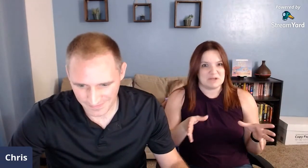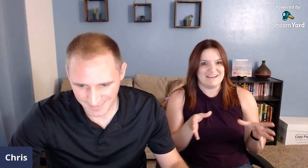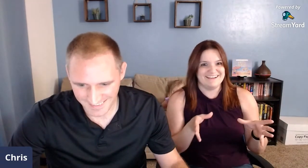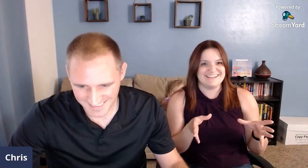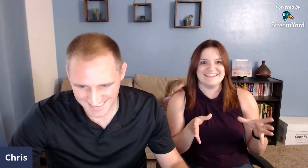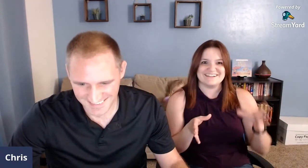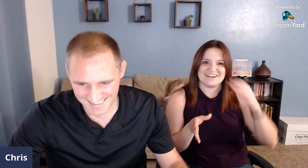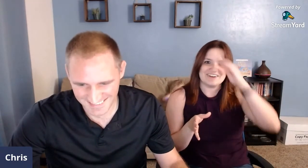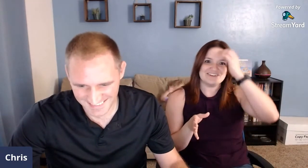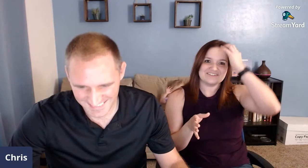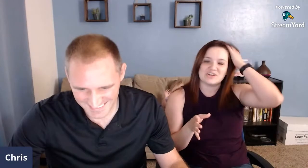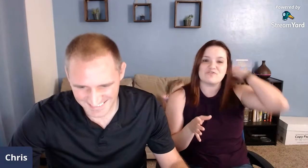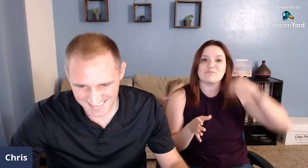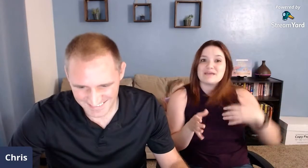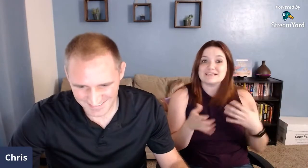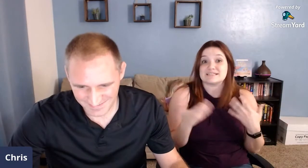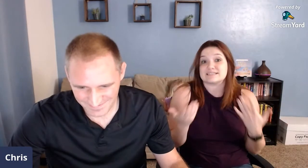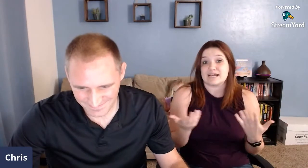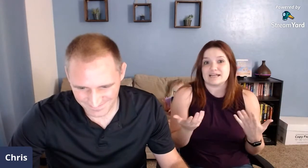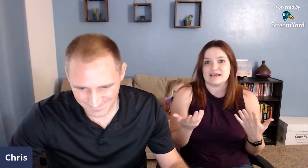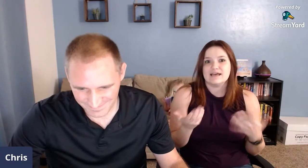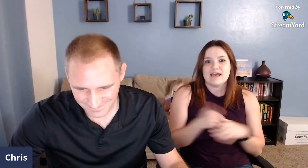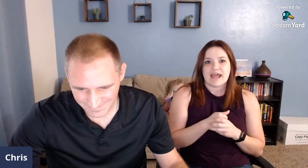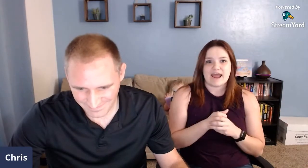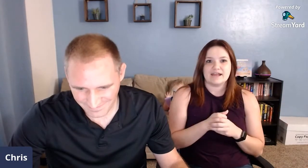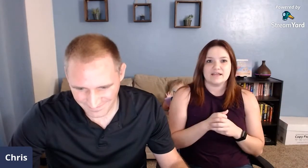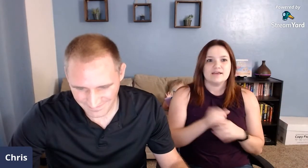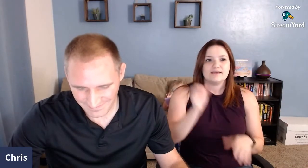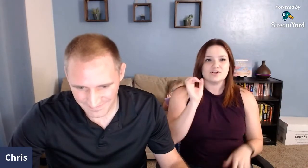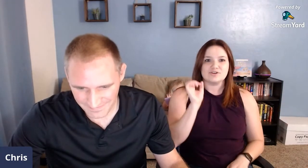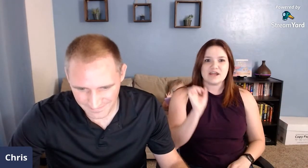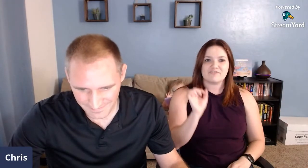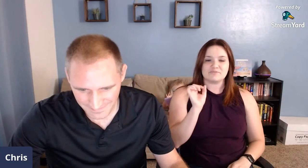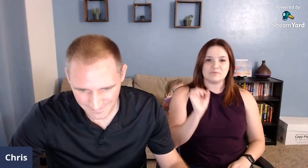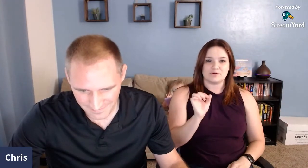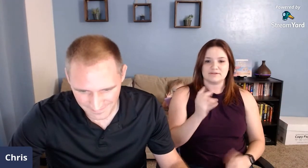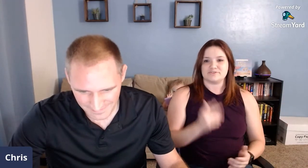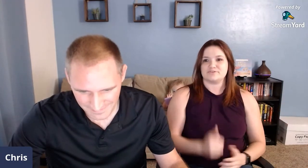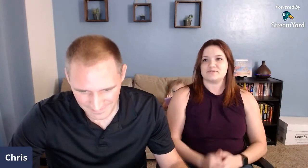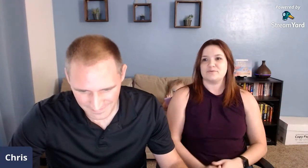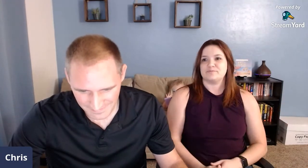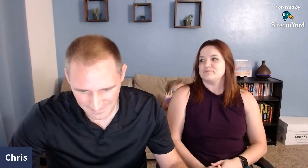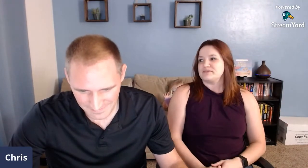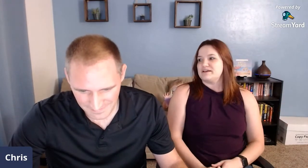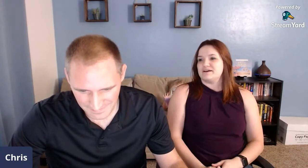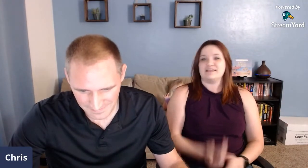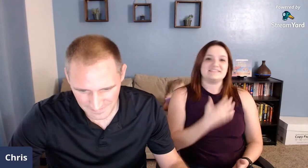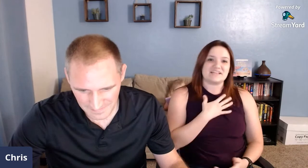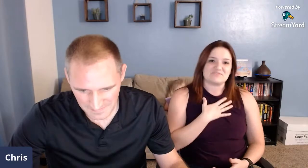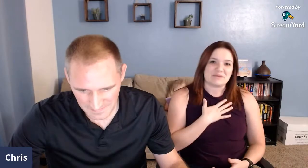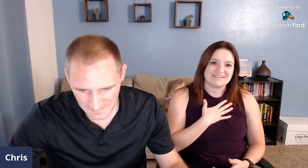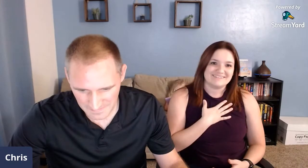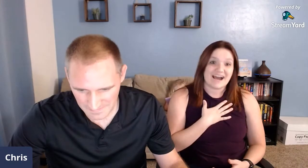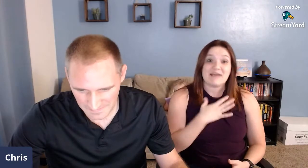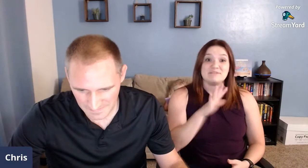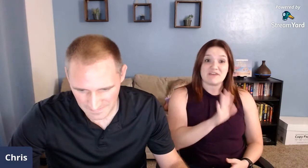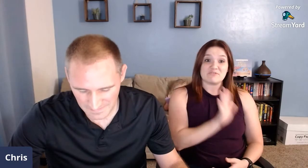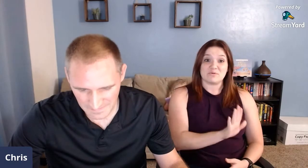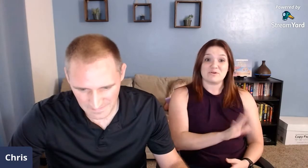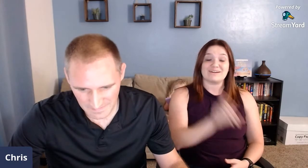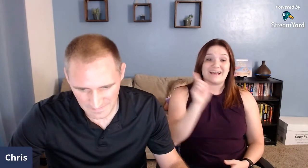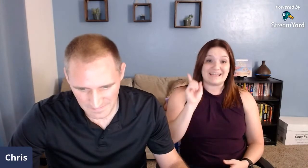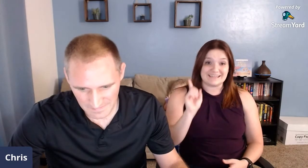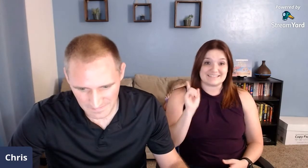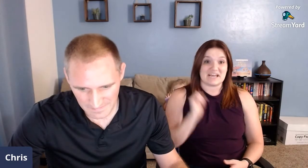my community. So for me, it's exciting. And you're never bored unless you're in school. At least that's for me. I'm